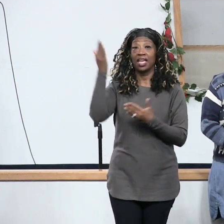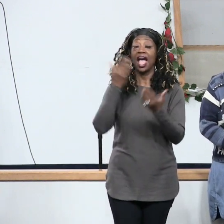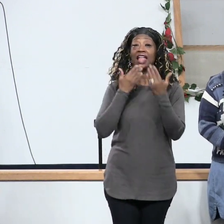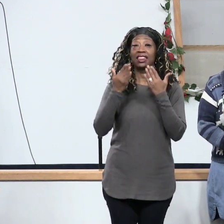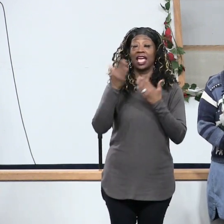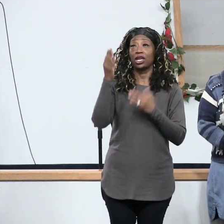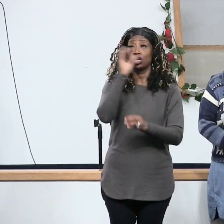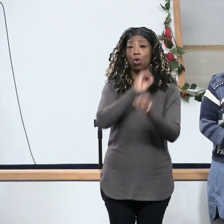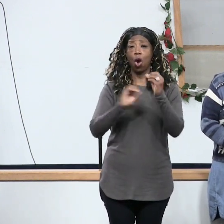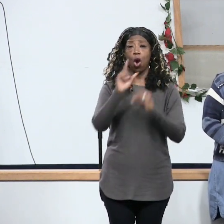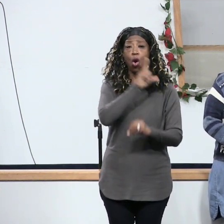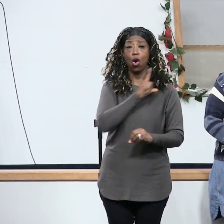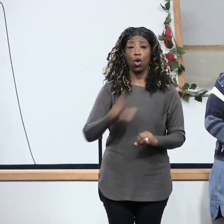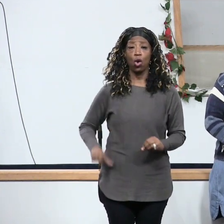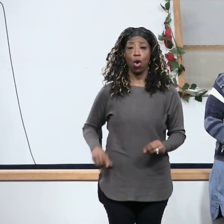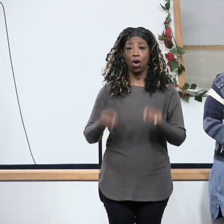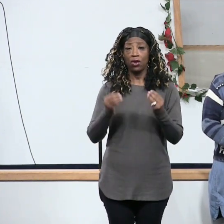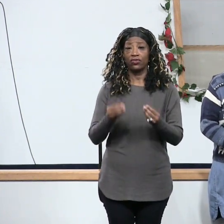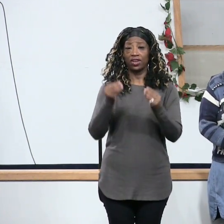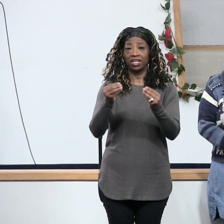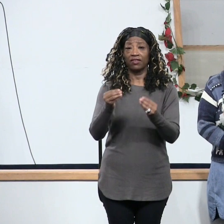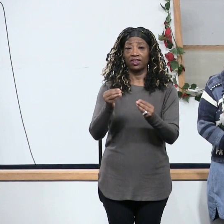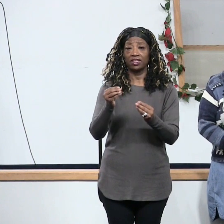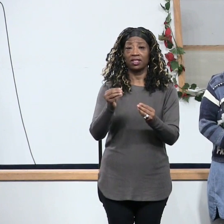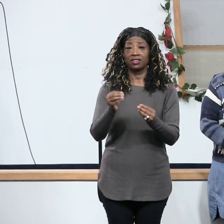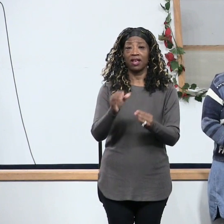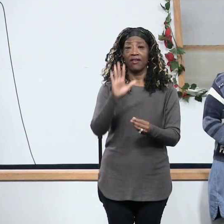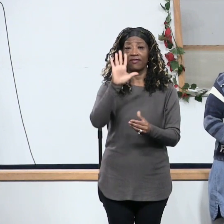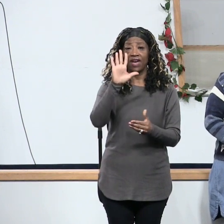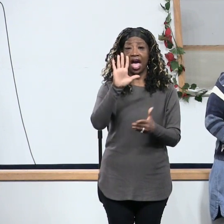Thank you, Lord, for giving us 5 weeks